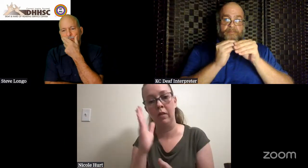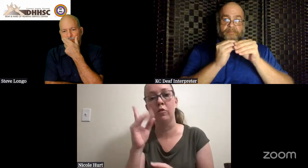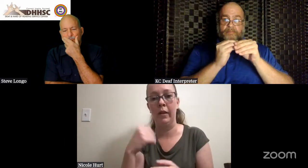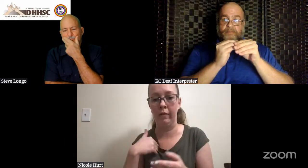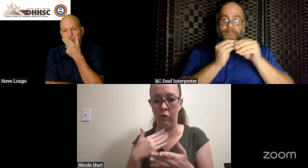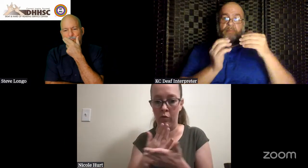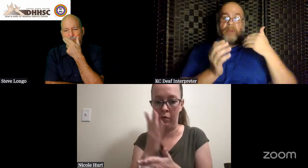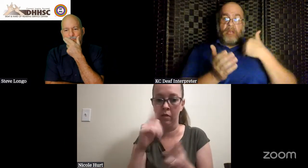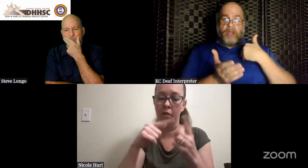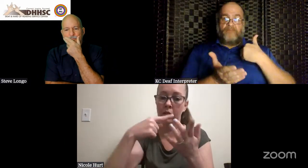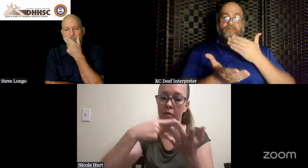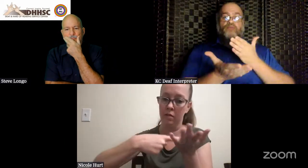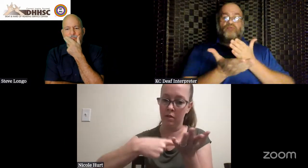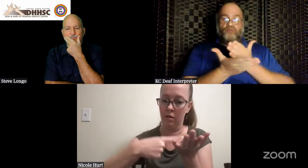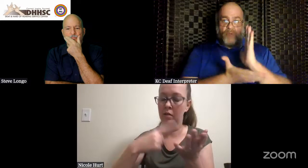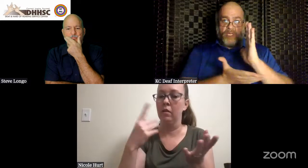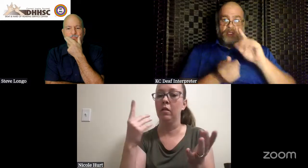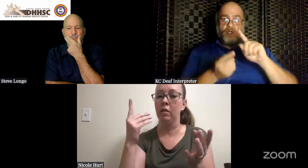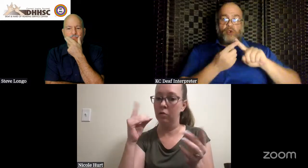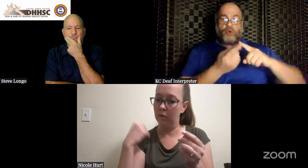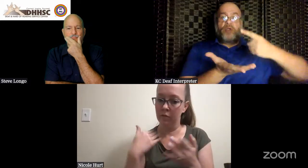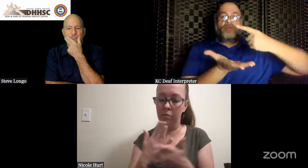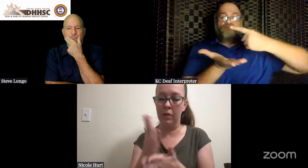to add